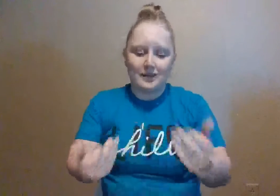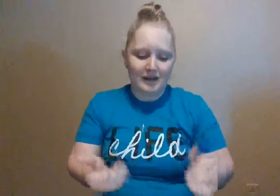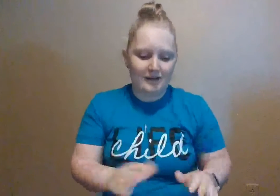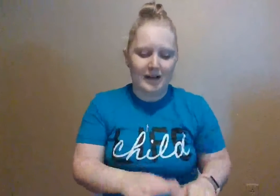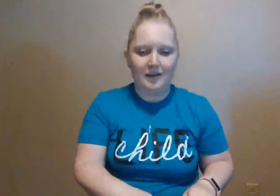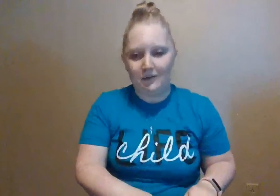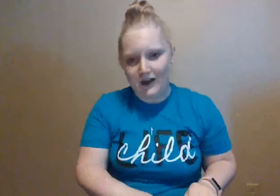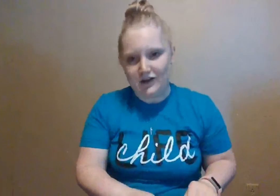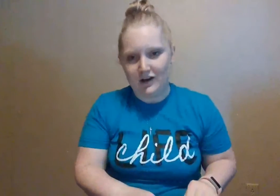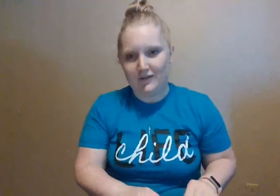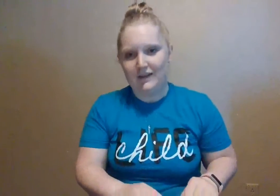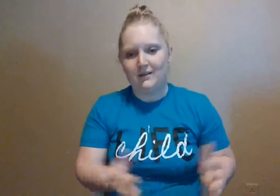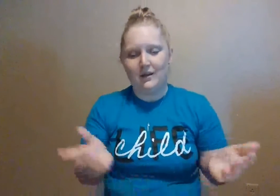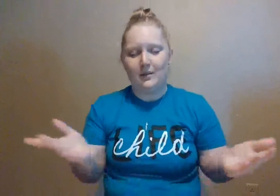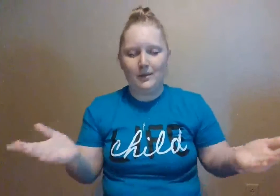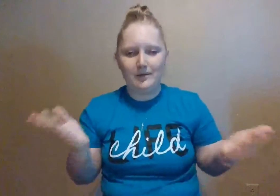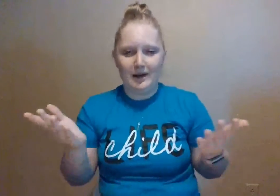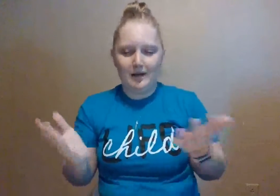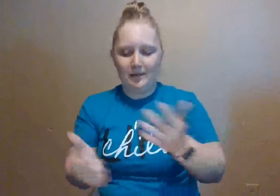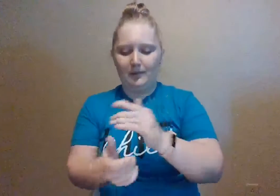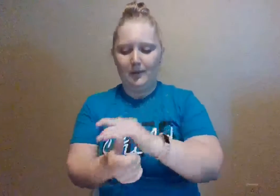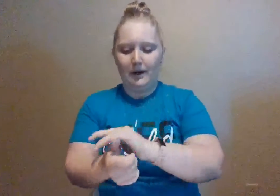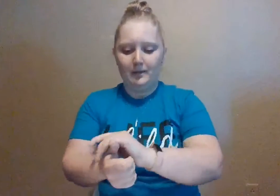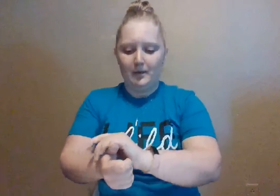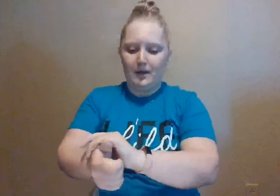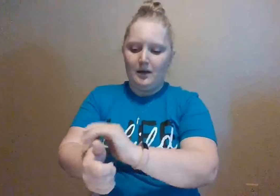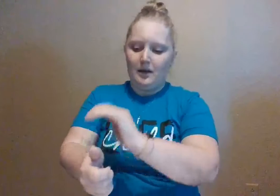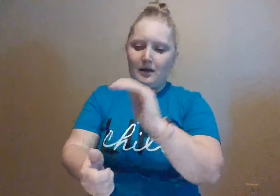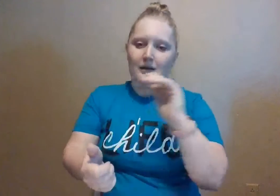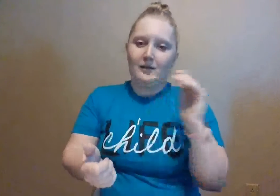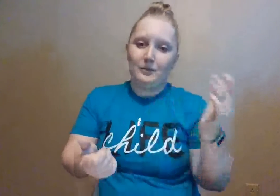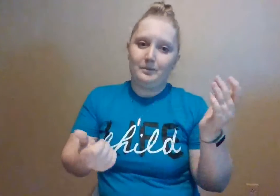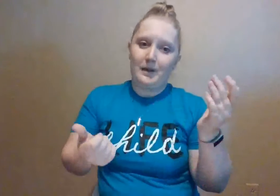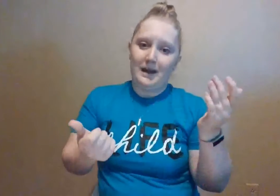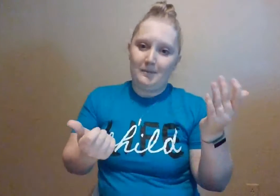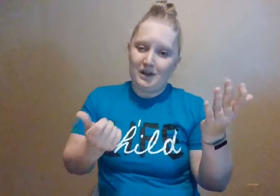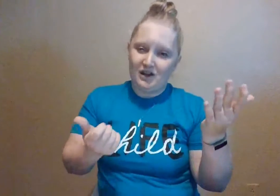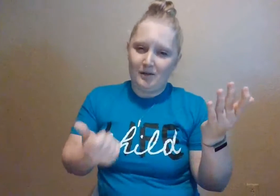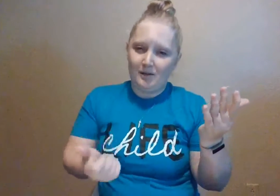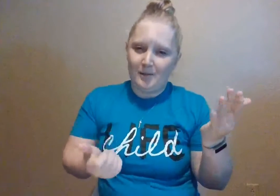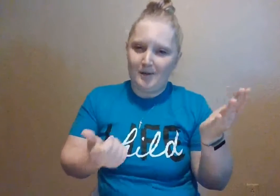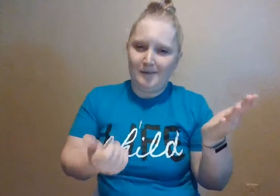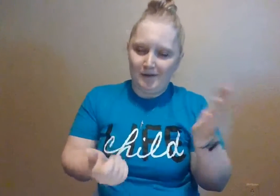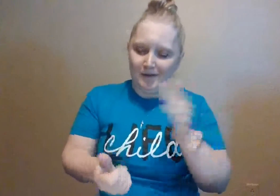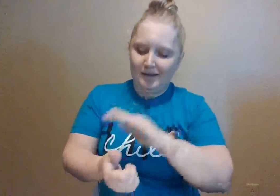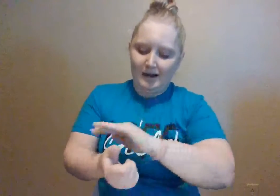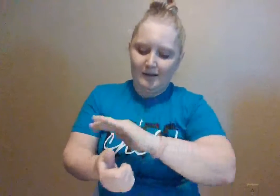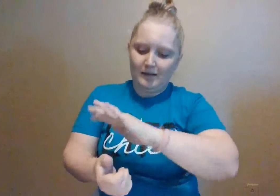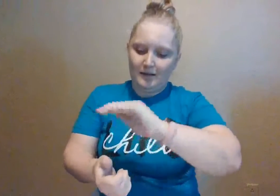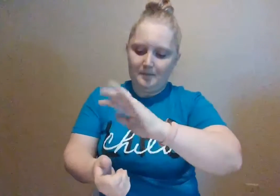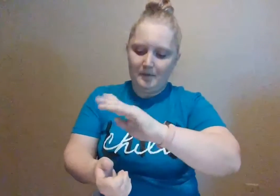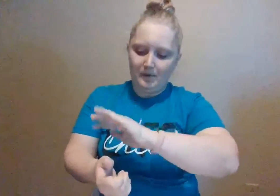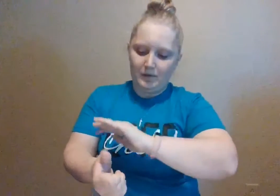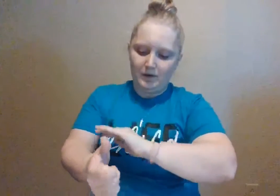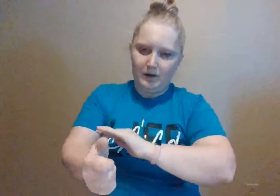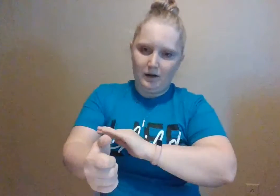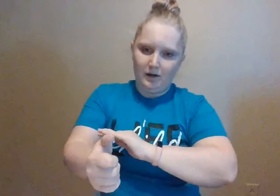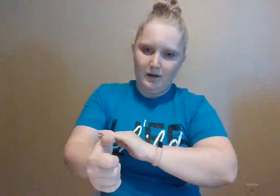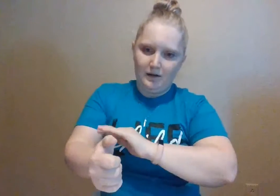it's not in the flashcards for this week, but we've done it before. And I mentioned it was one of my favorite signs. So for turtle, you